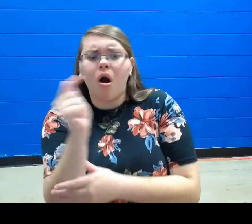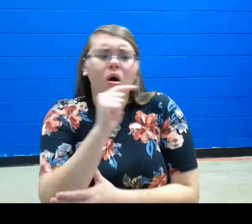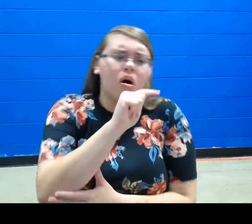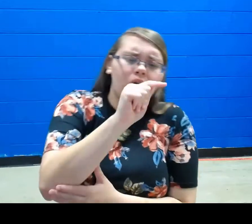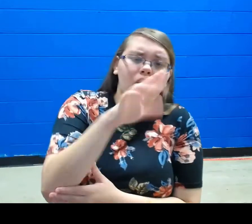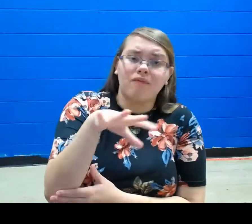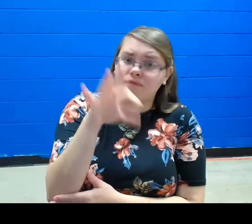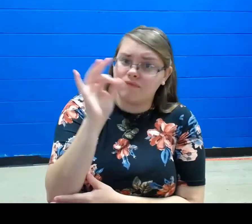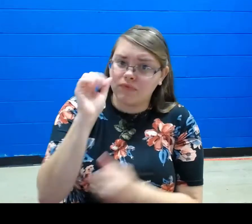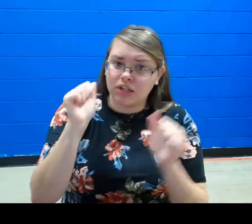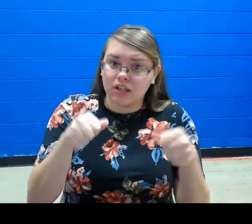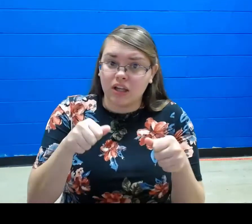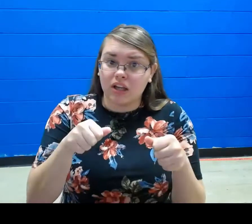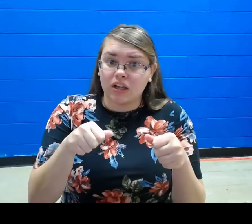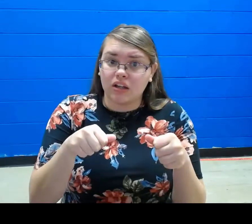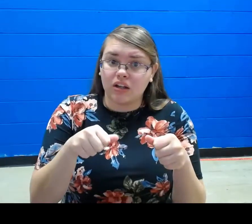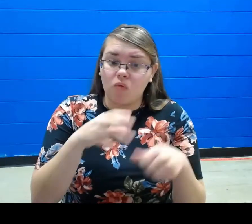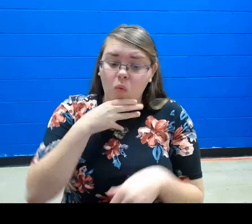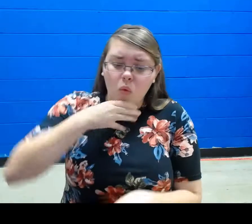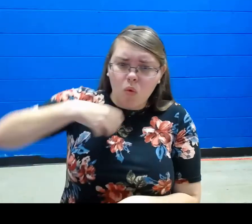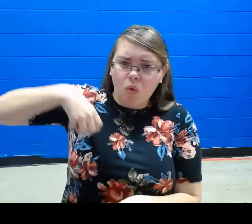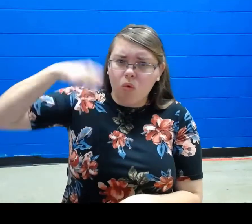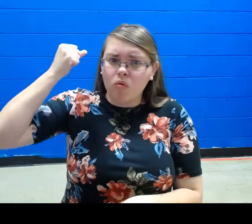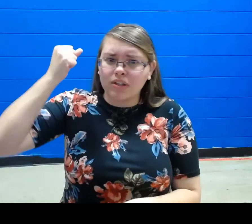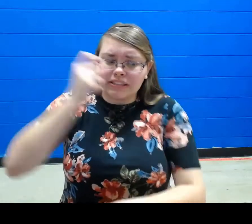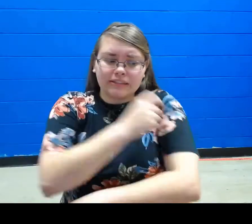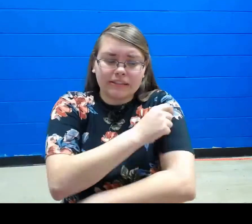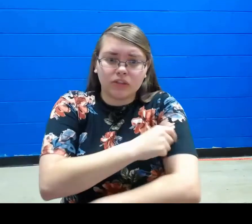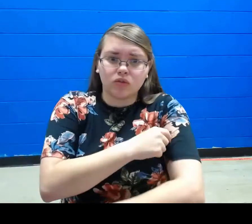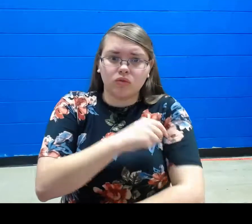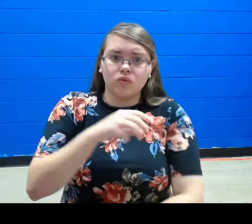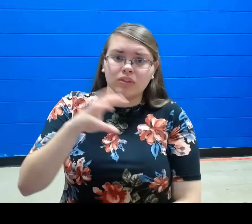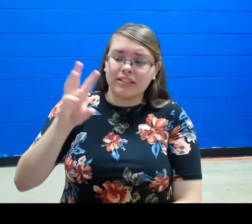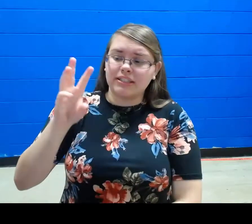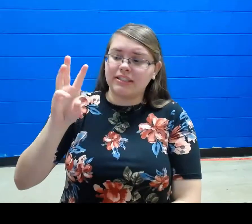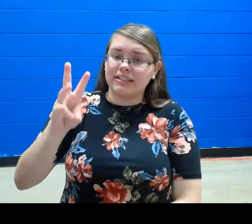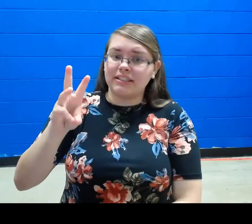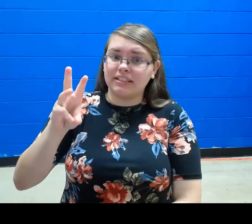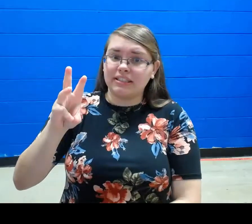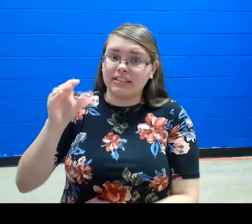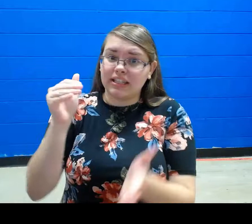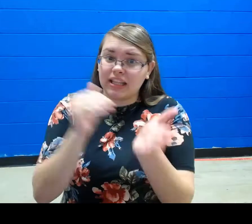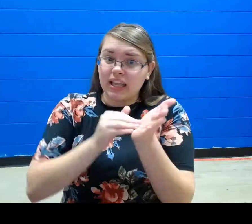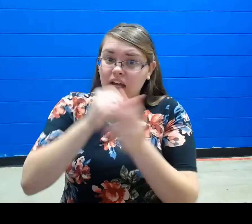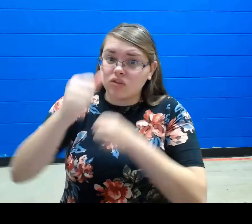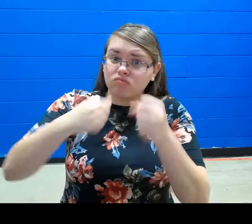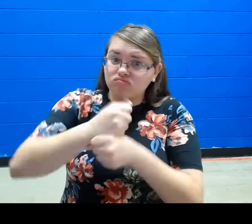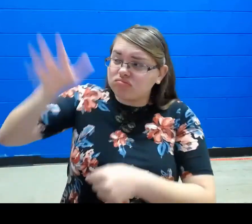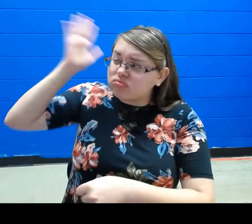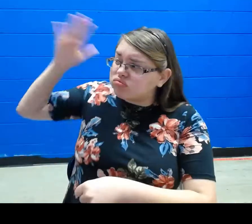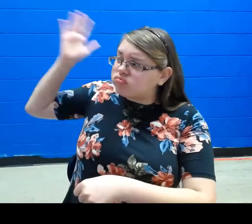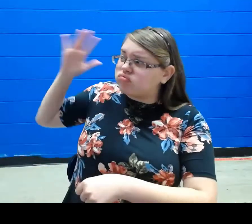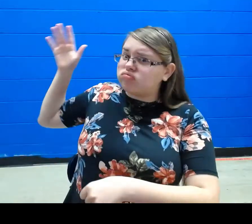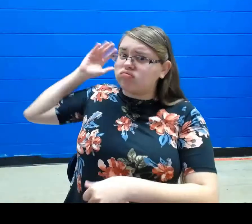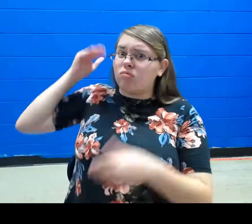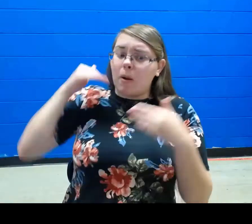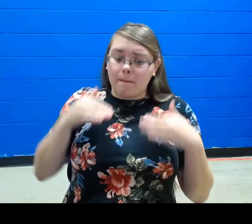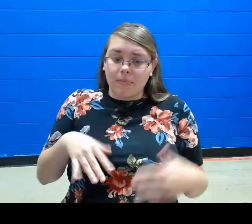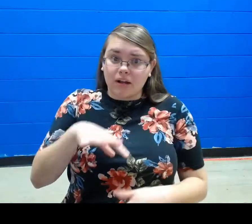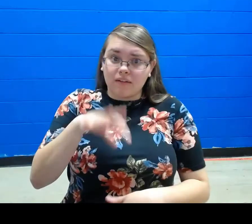Peruvian mummy dating back to 6000 BCE. But have you ever wondered how tattooing really works? You